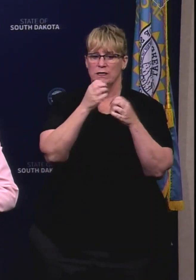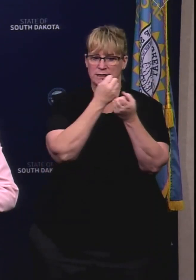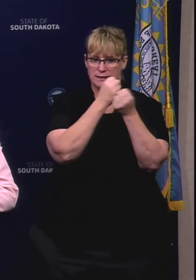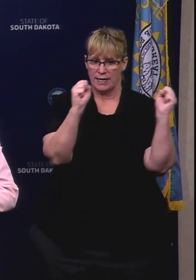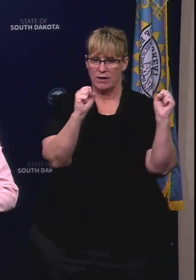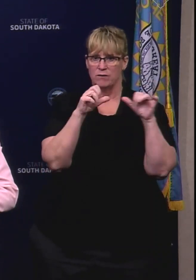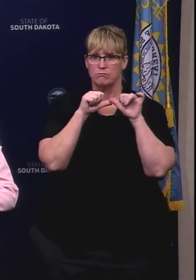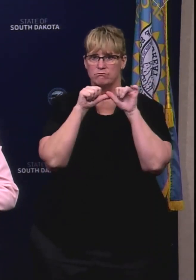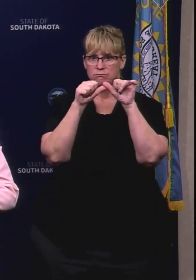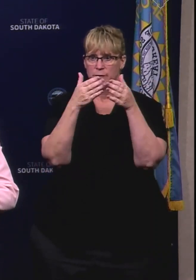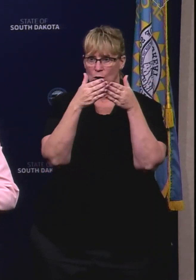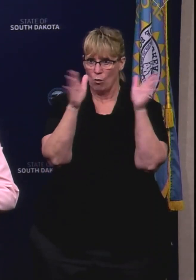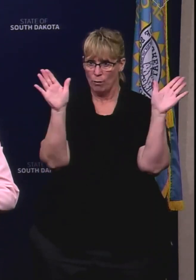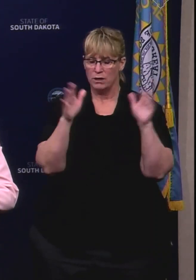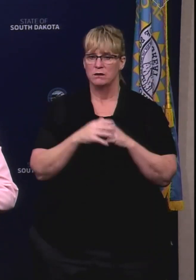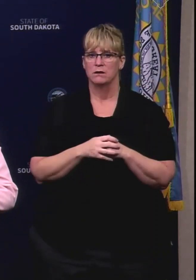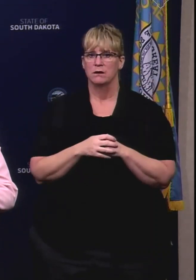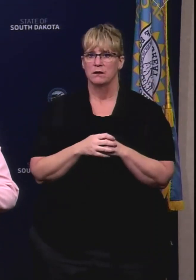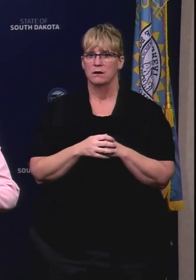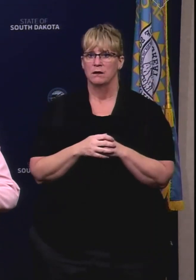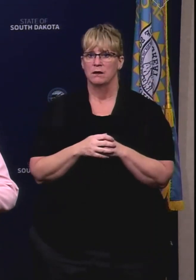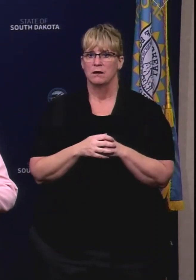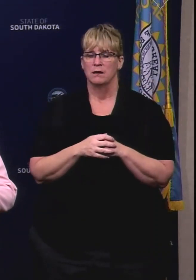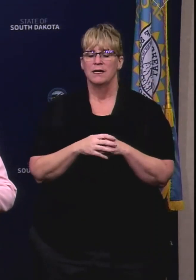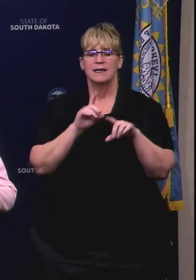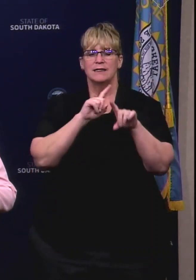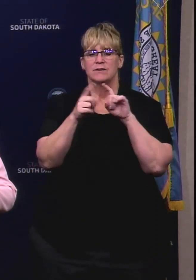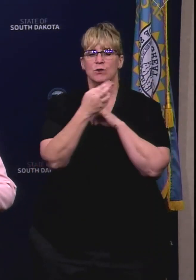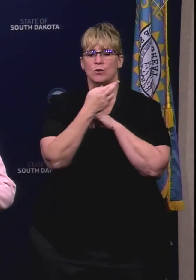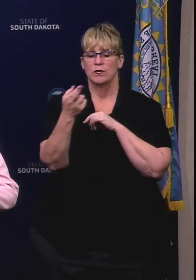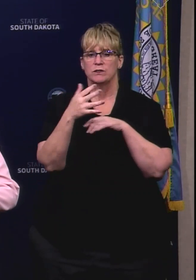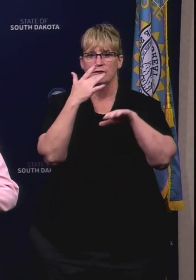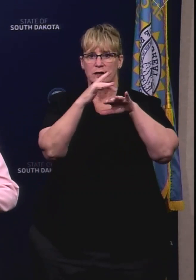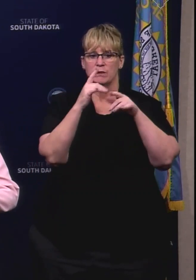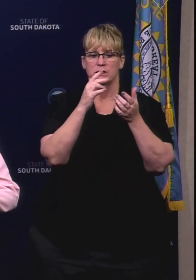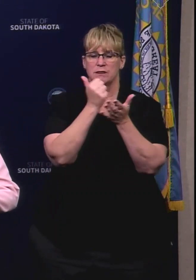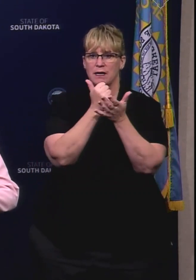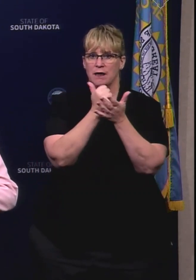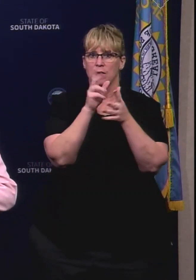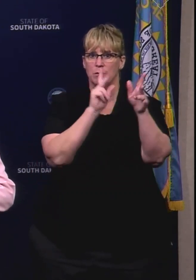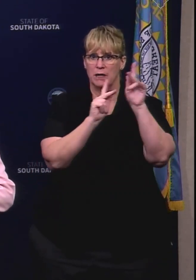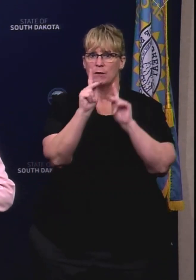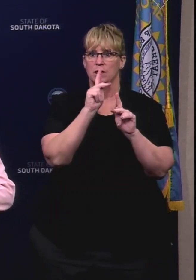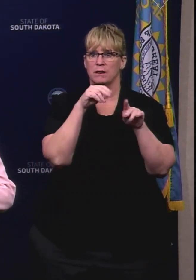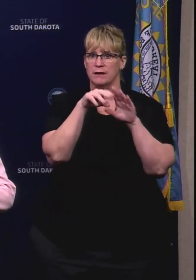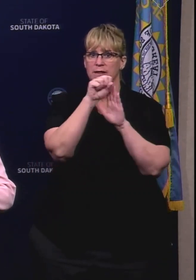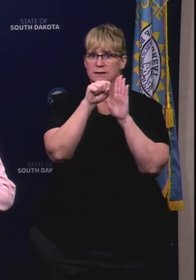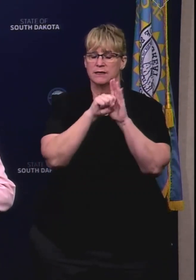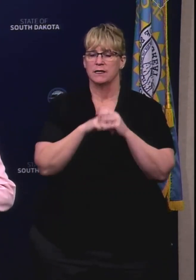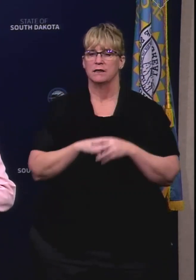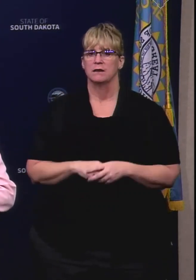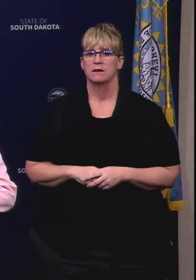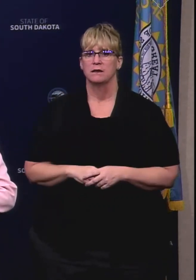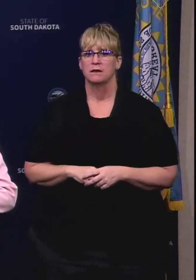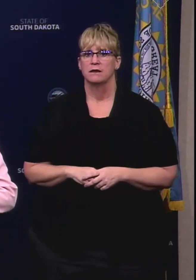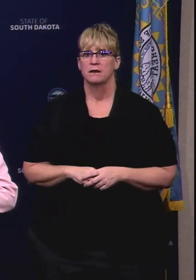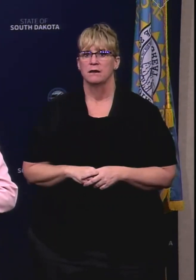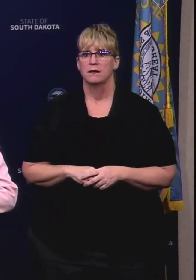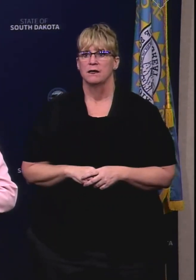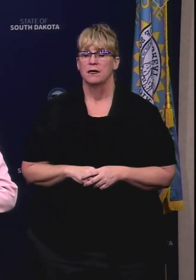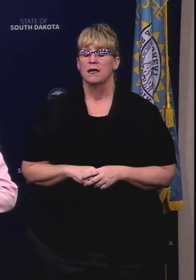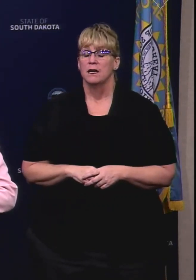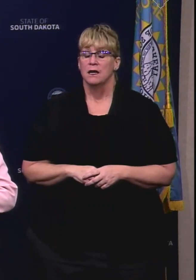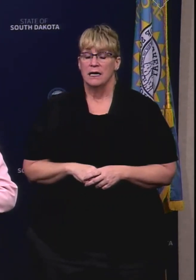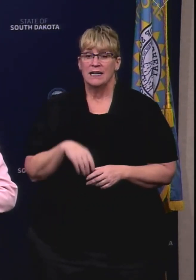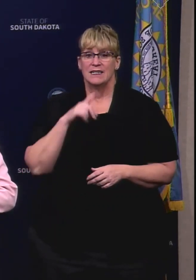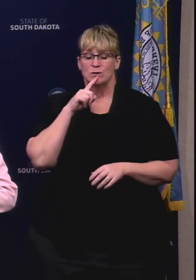stay open. And so we've got a lot of resources available to help folks across the strait. This is definitely a collaborative